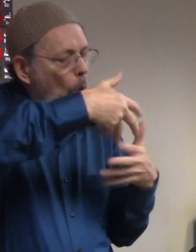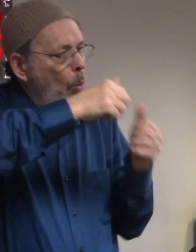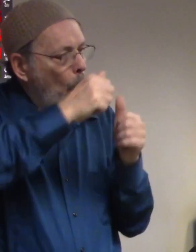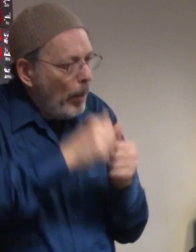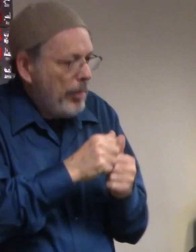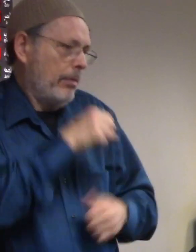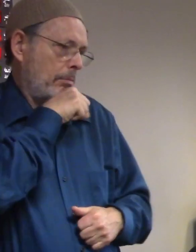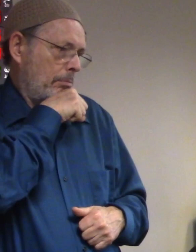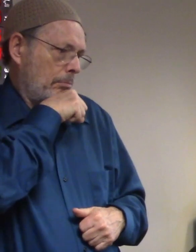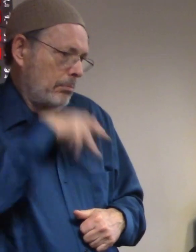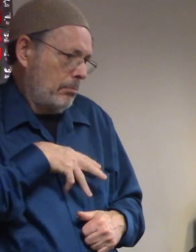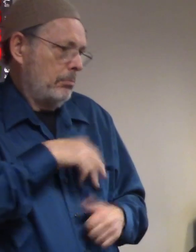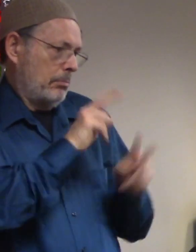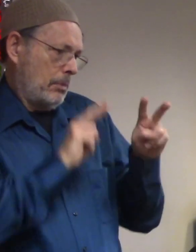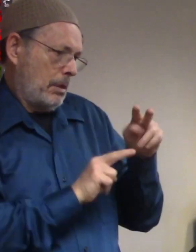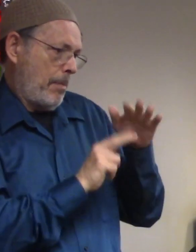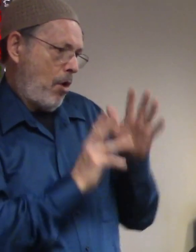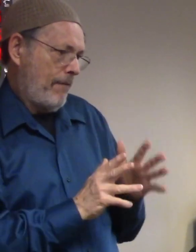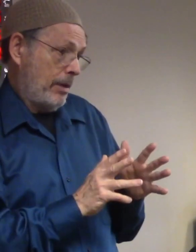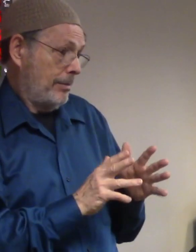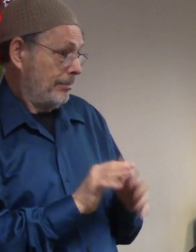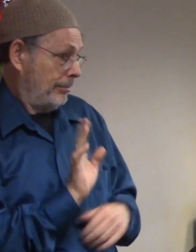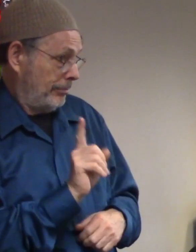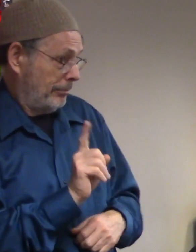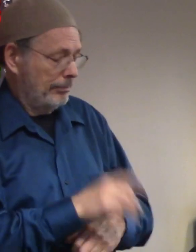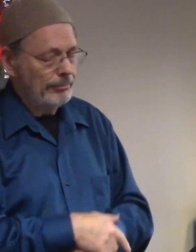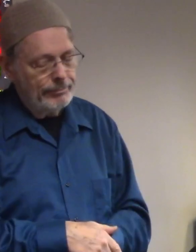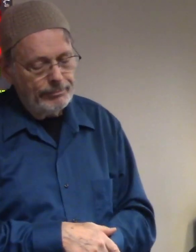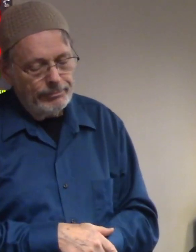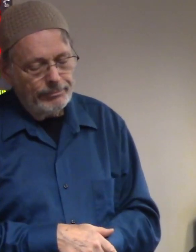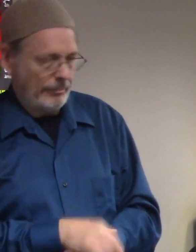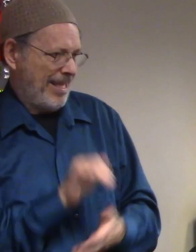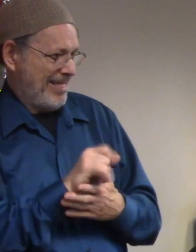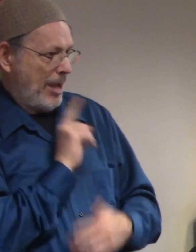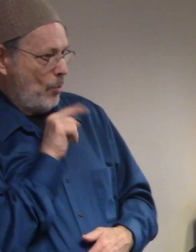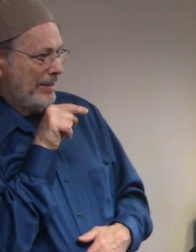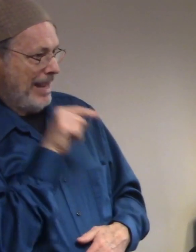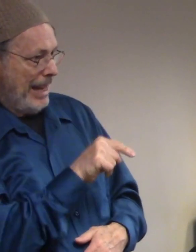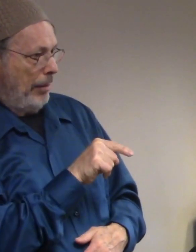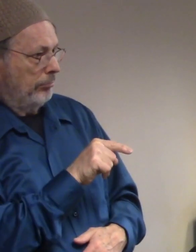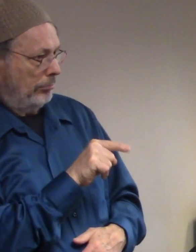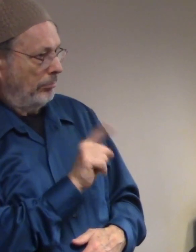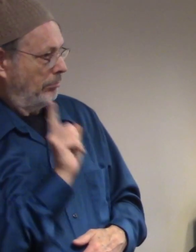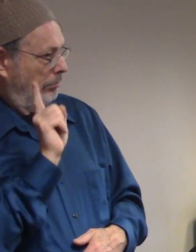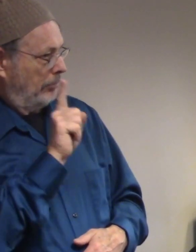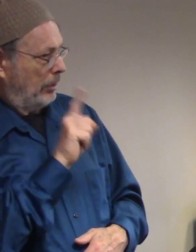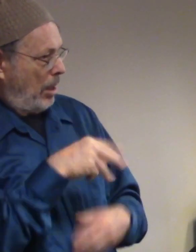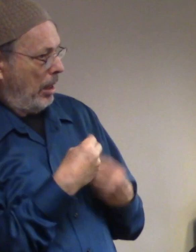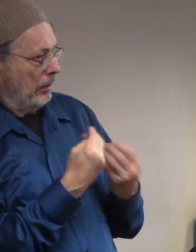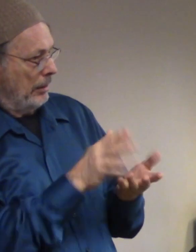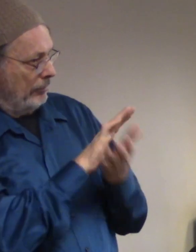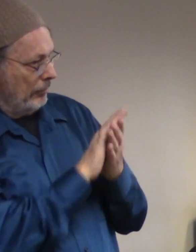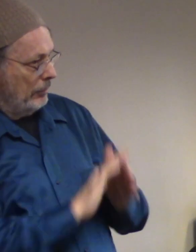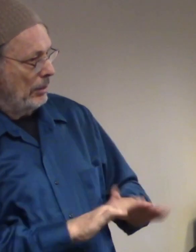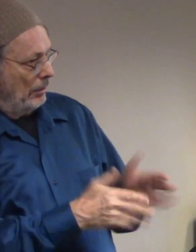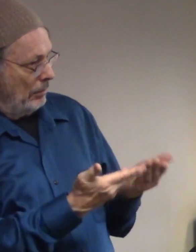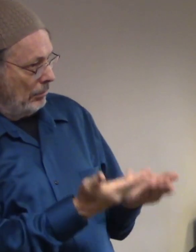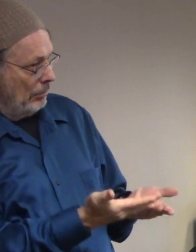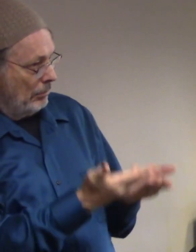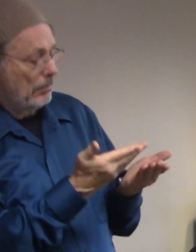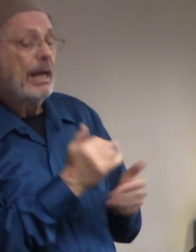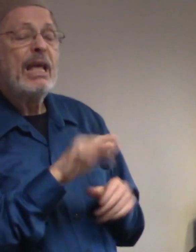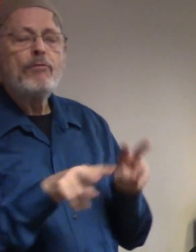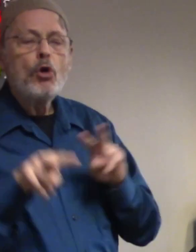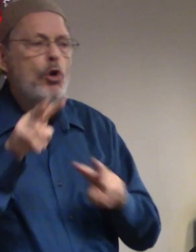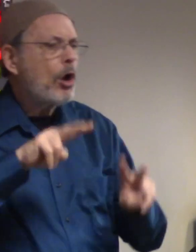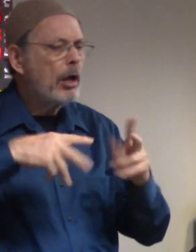sallallahu alayhi wa sallam. That was him sallallahu alayhi wa sallam. And if you look at the Sahaba, if you look at everybody